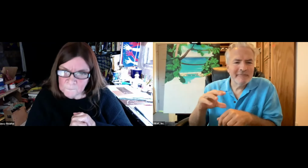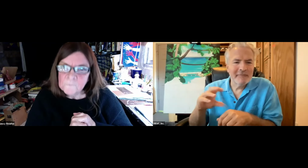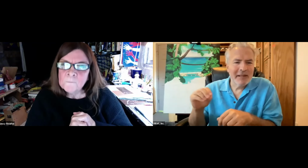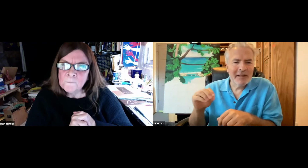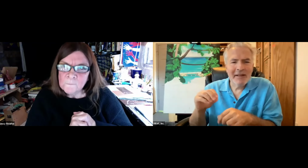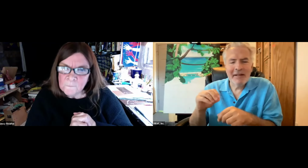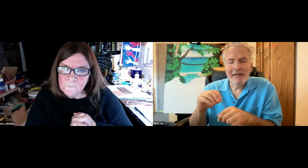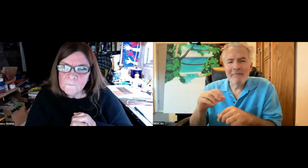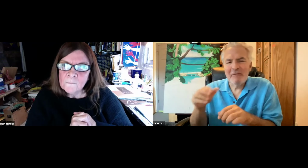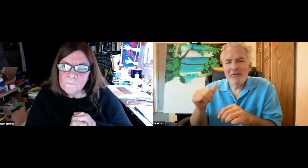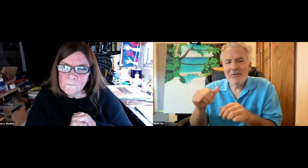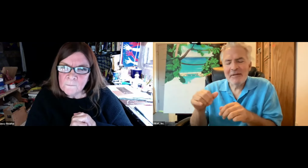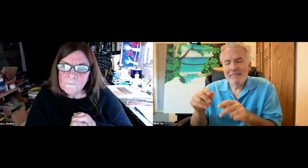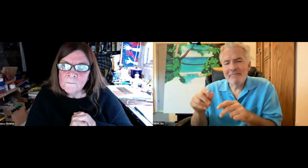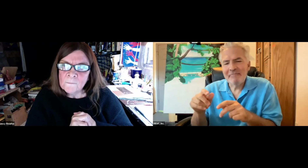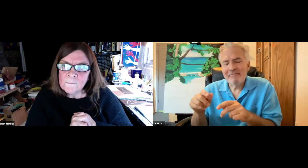Mission.